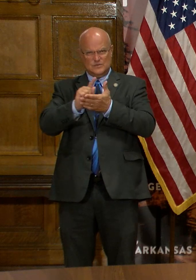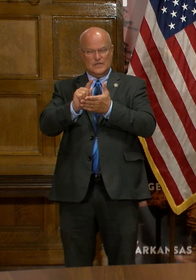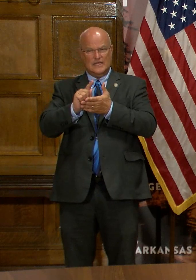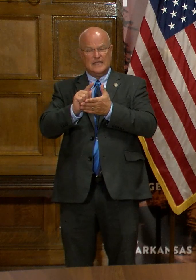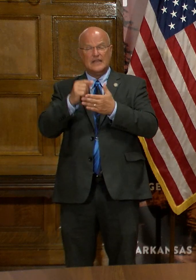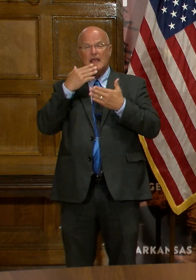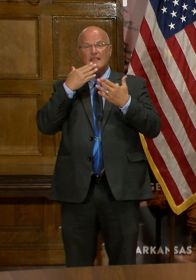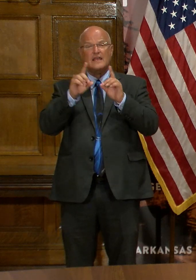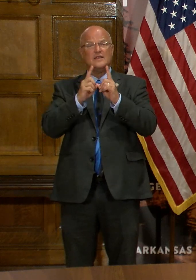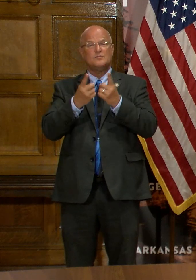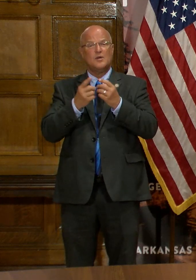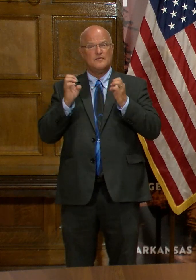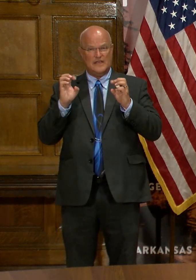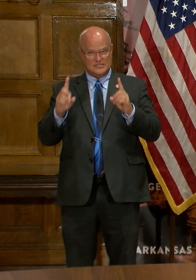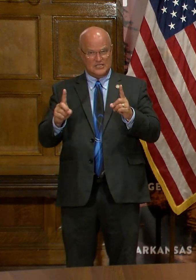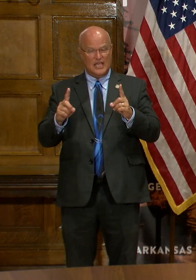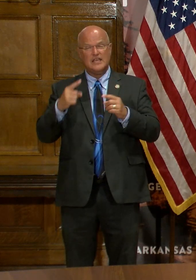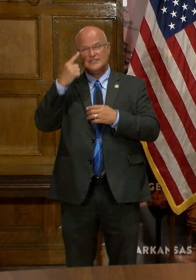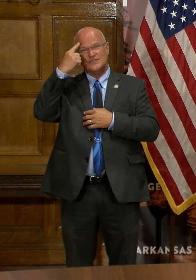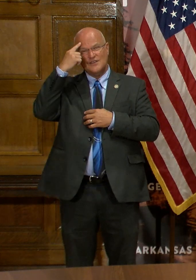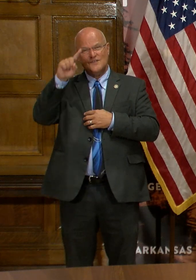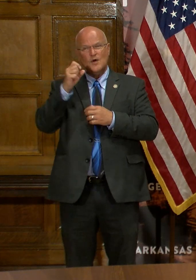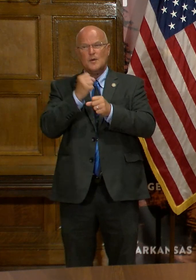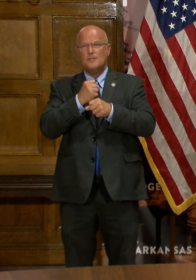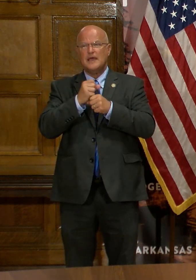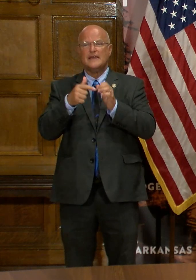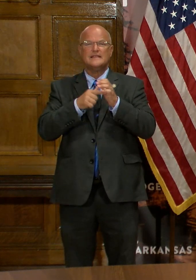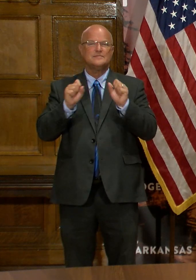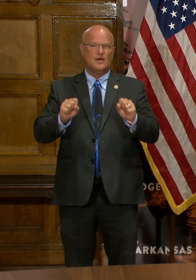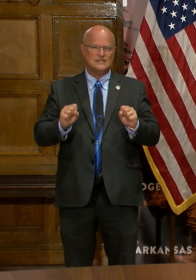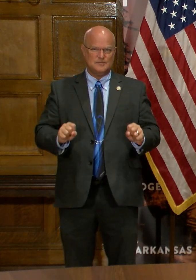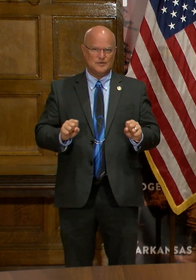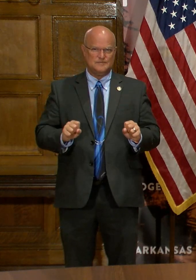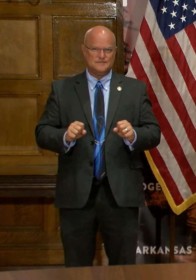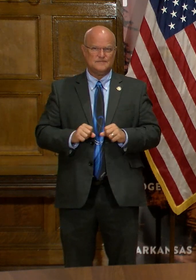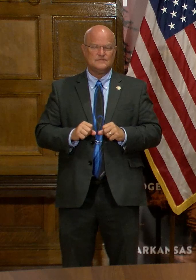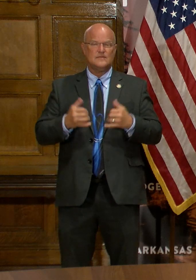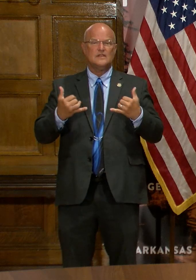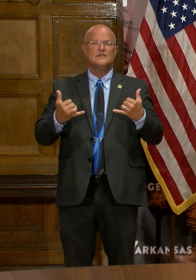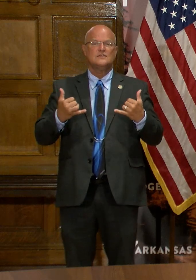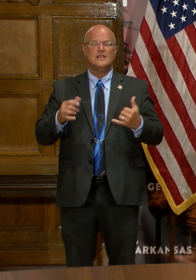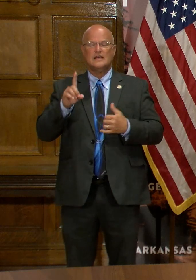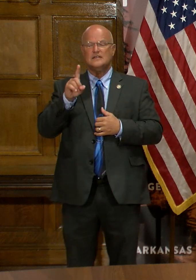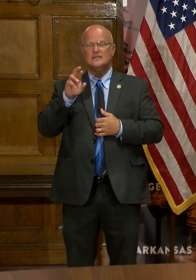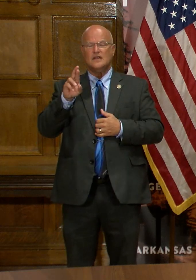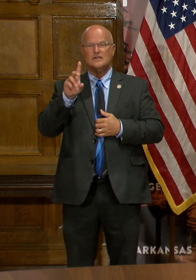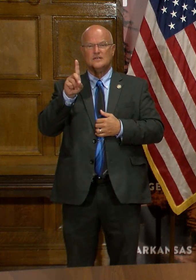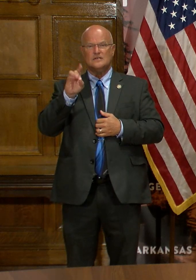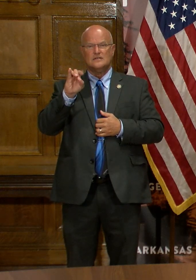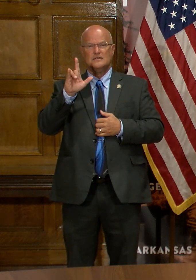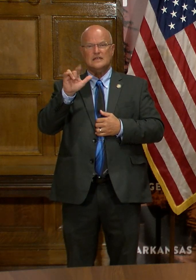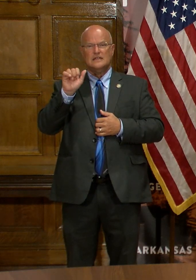thank the Department of Education for making this possible. With that, Dr. Dillahay.